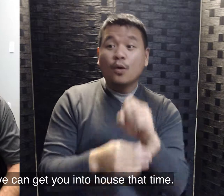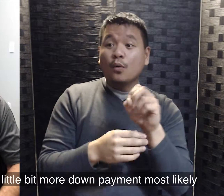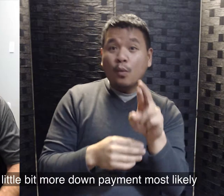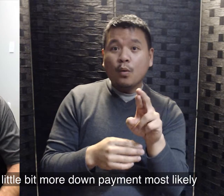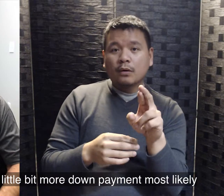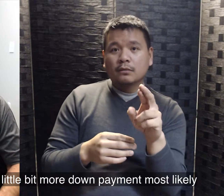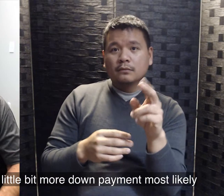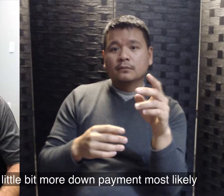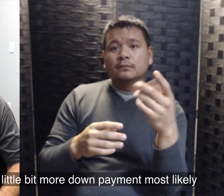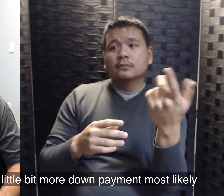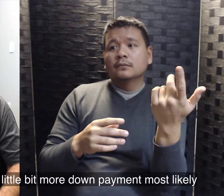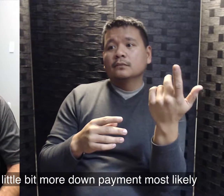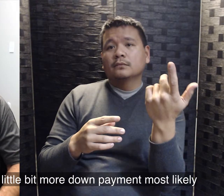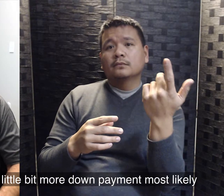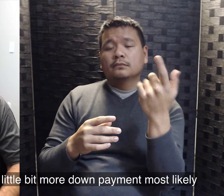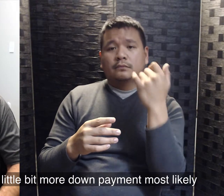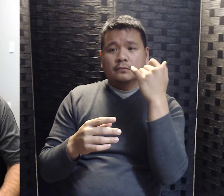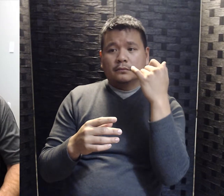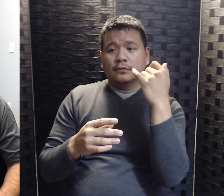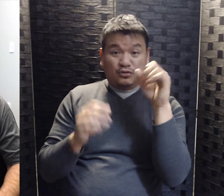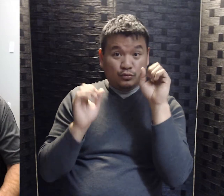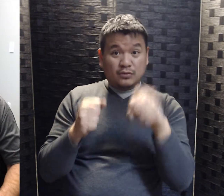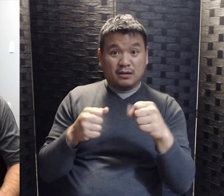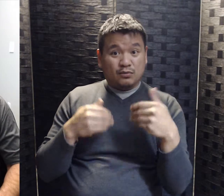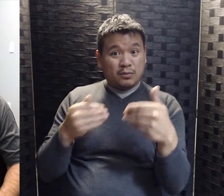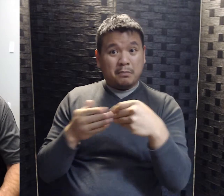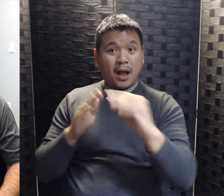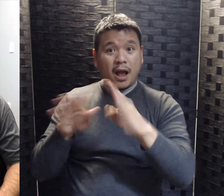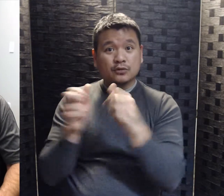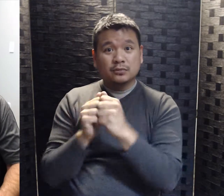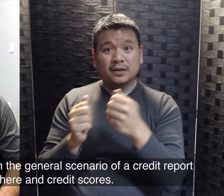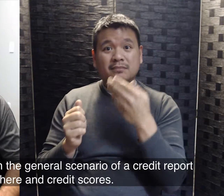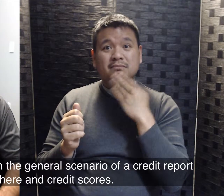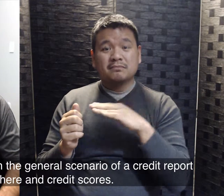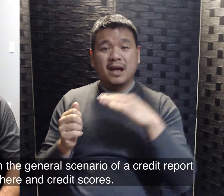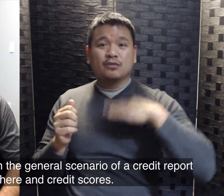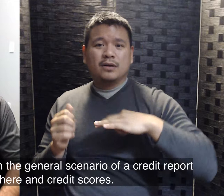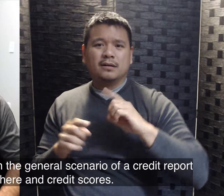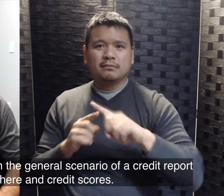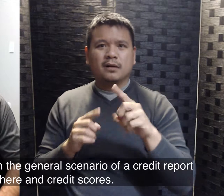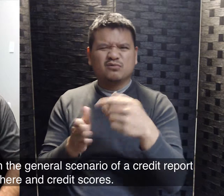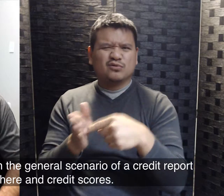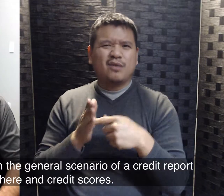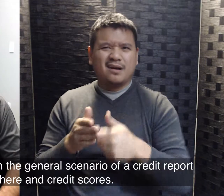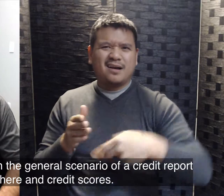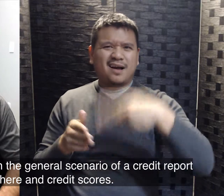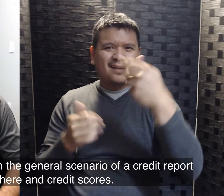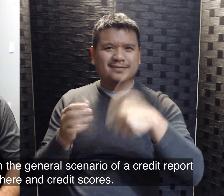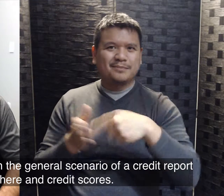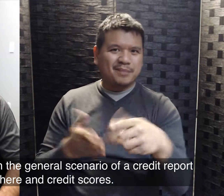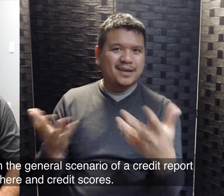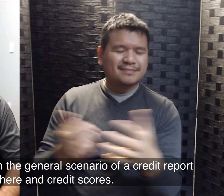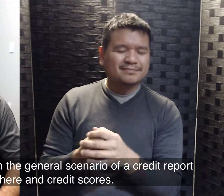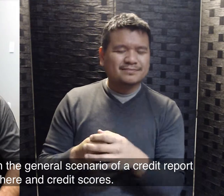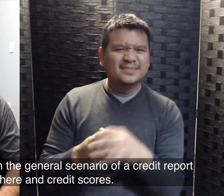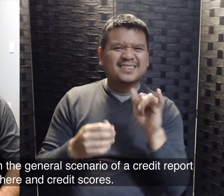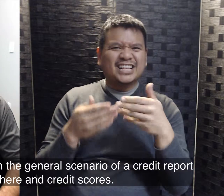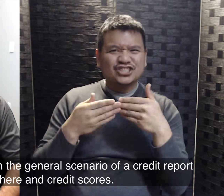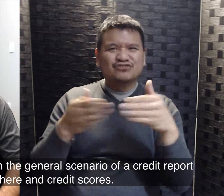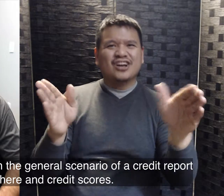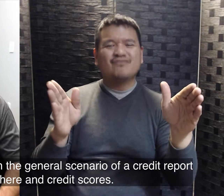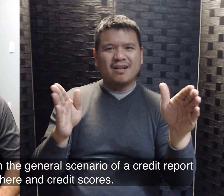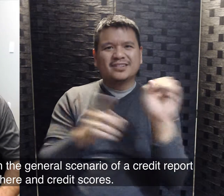that time. We just require a little bit more down payment, most likely. So that's very, very much the general scenario of a